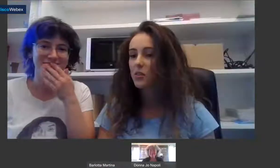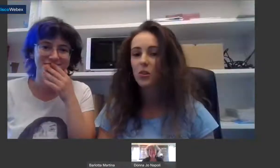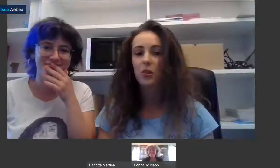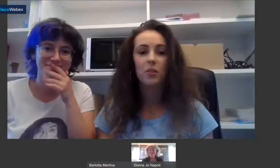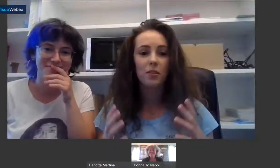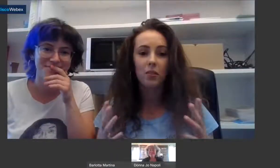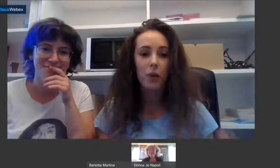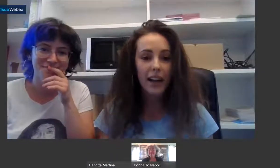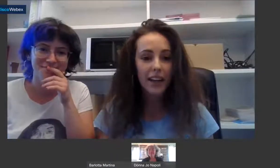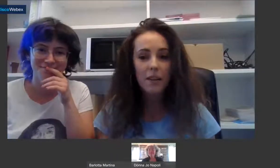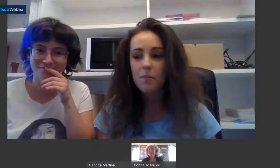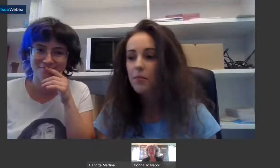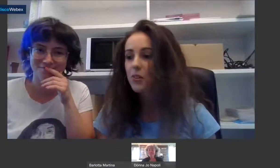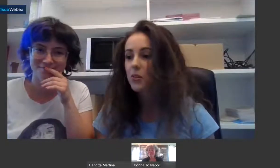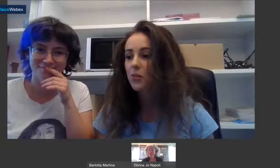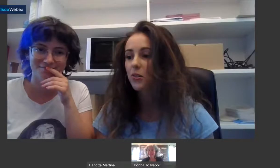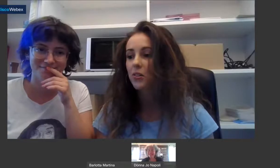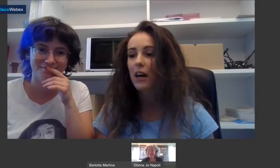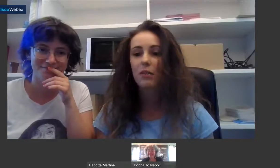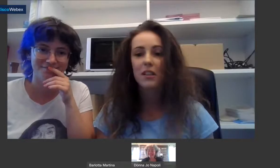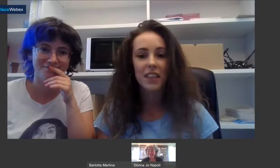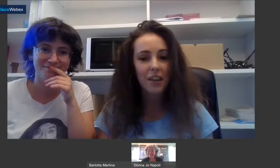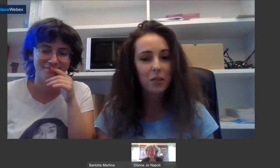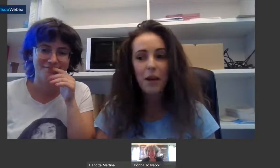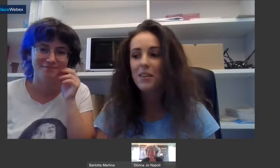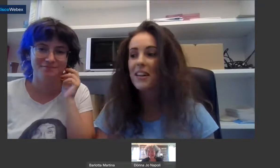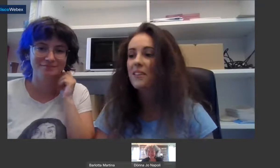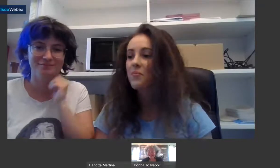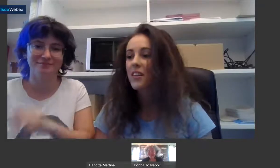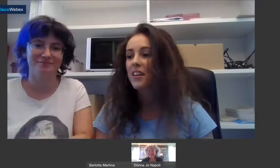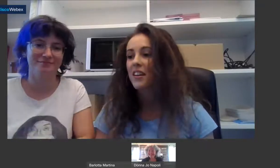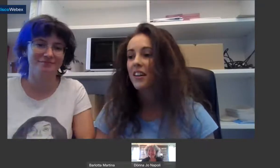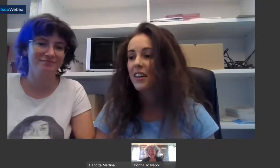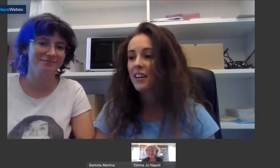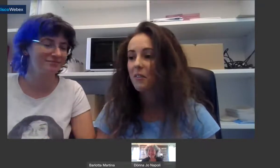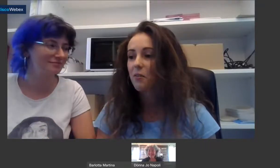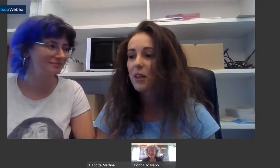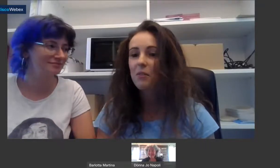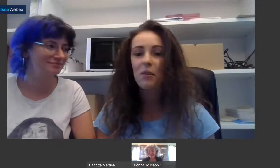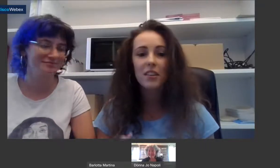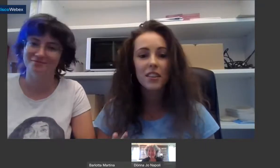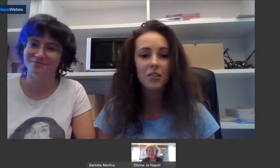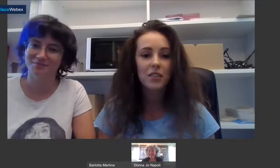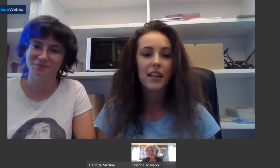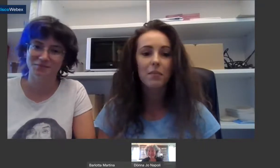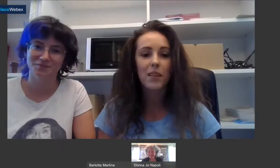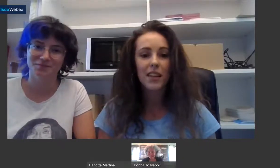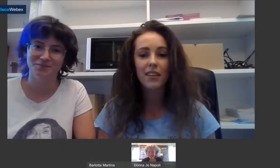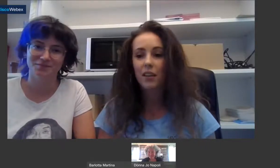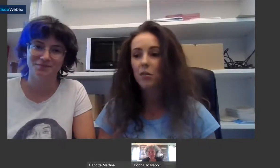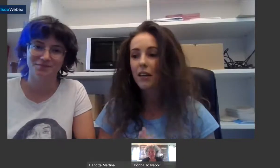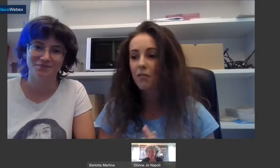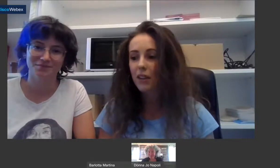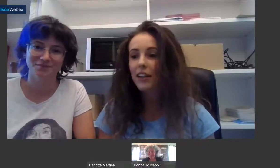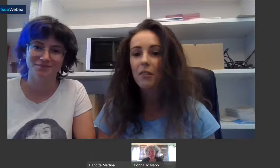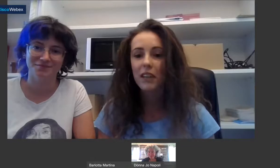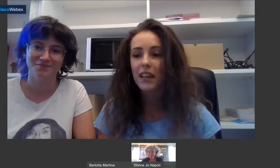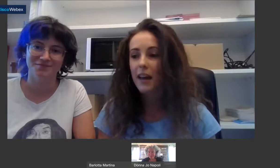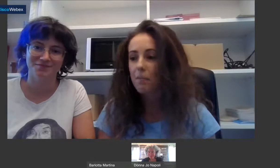So welcome to our second webinar. We wanted to start by saying that we are really